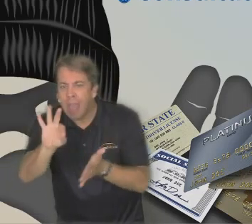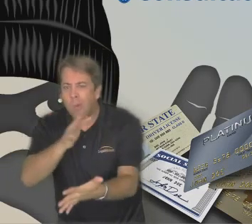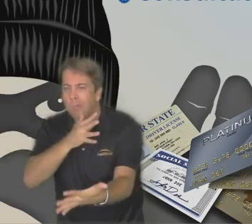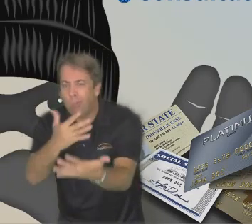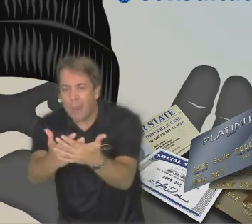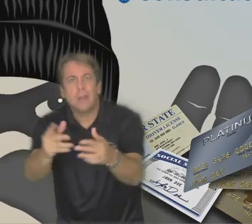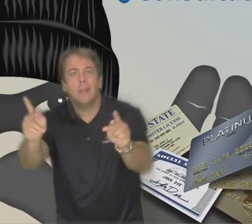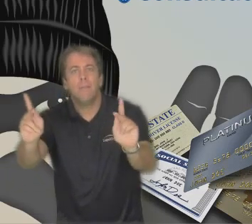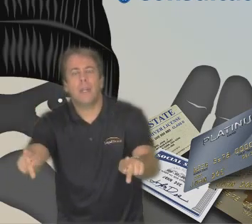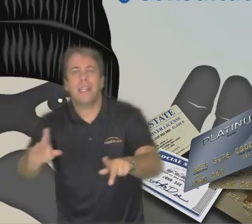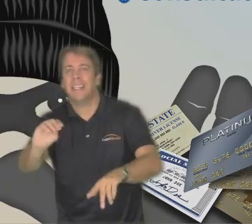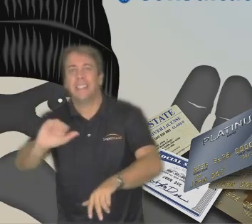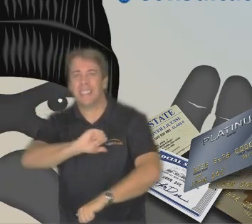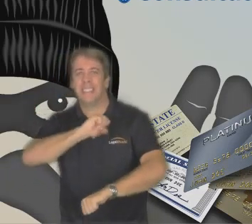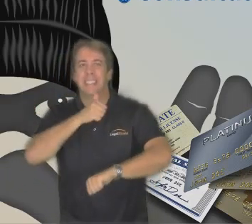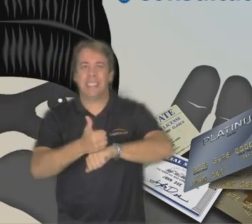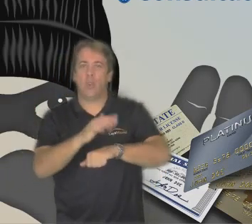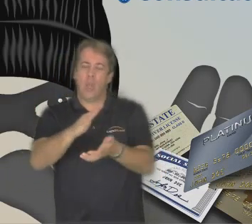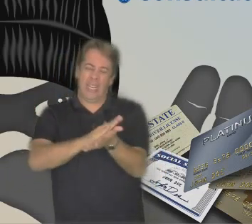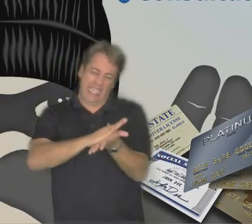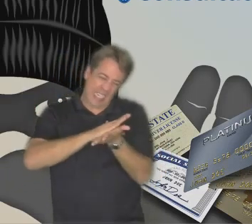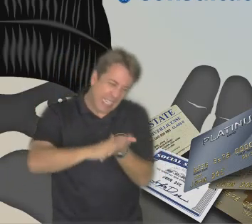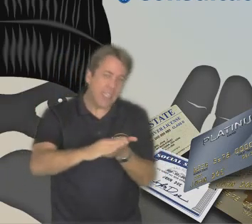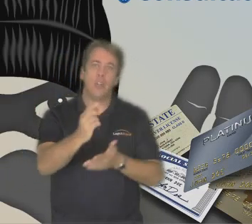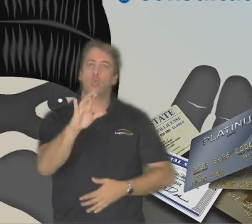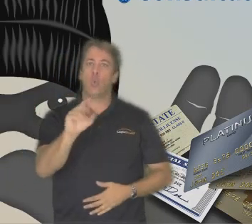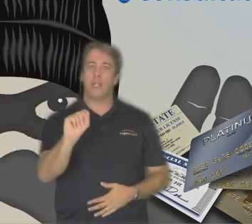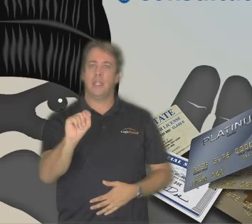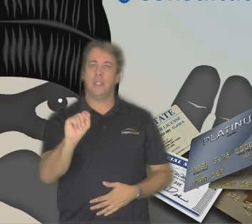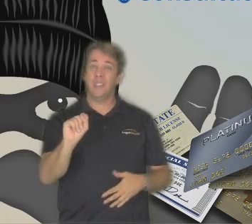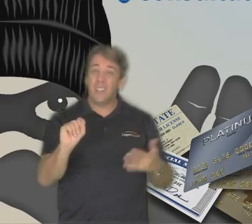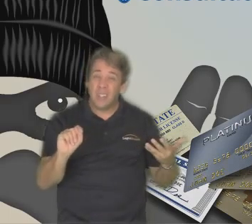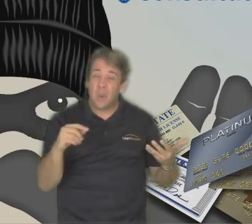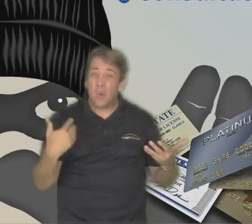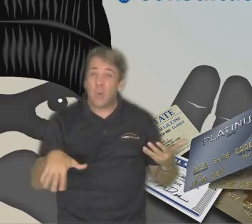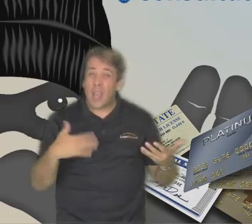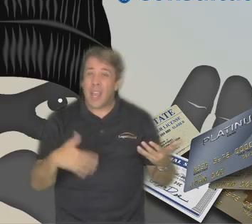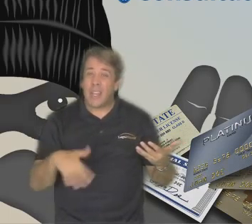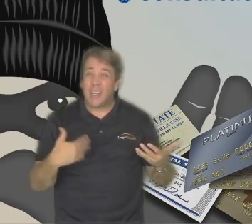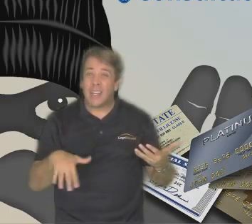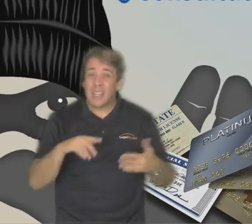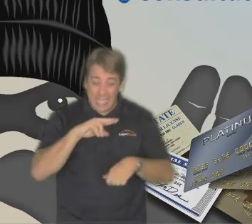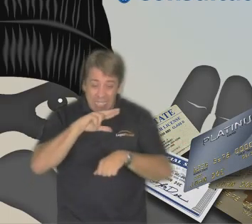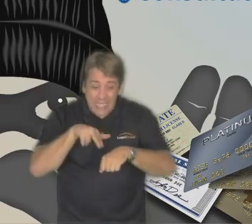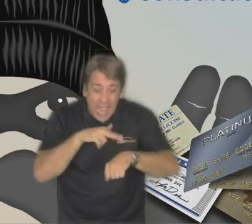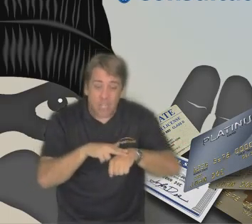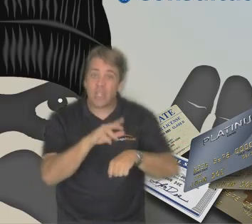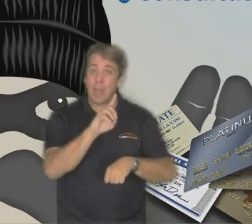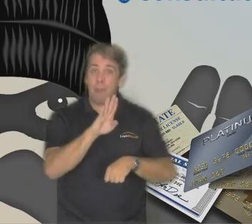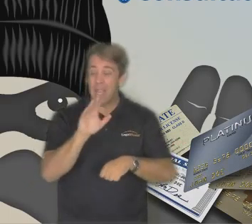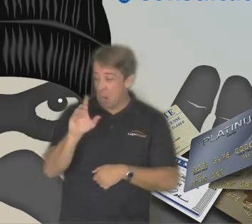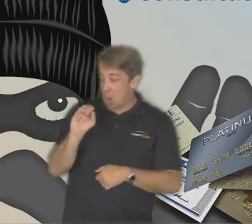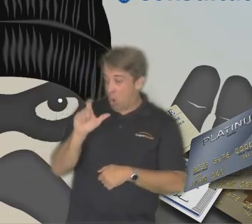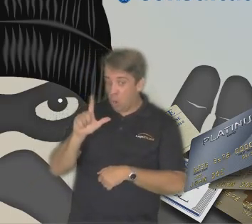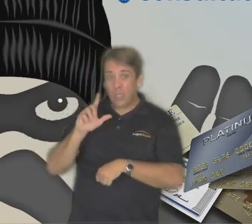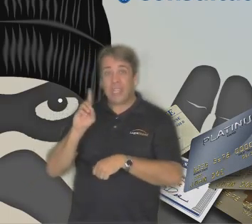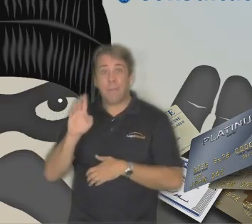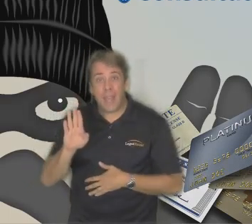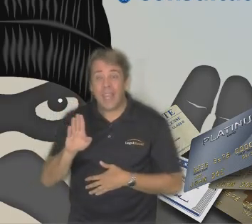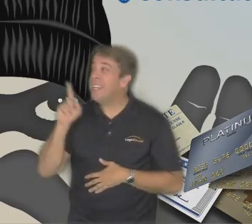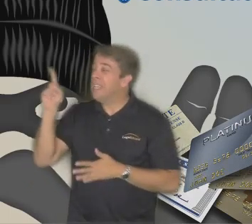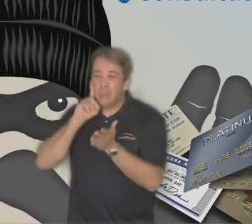credit back to the original state prior to the identity theft, plus do proactive searches. National and local databases